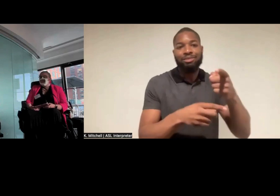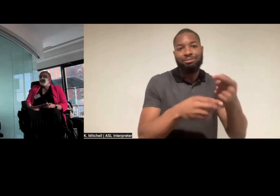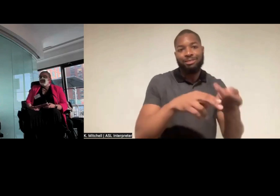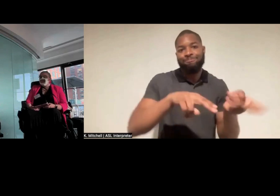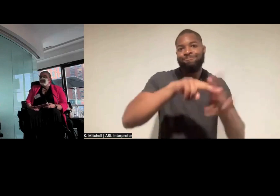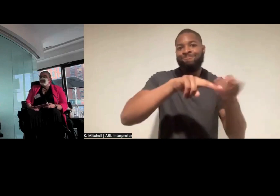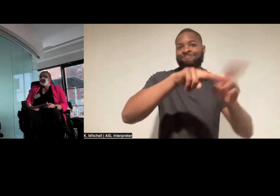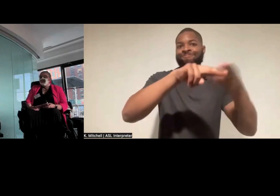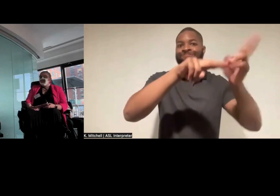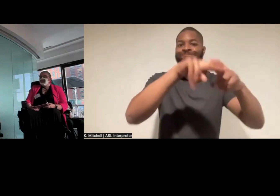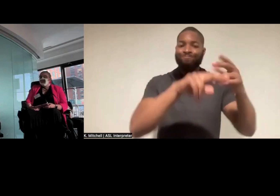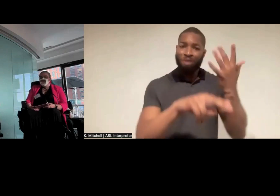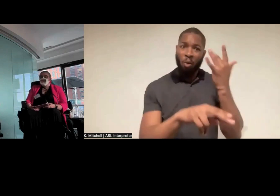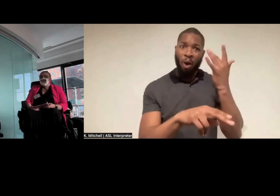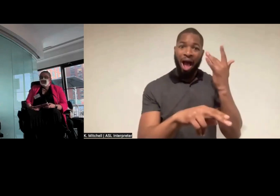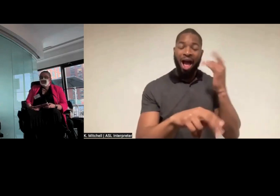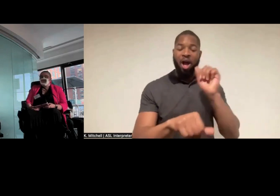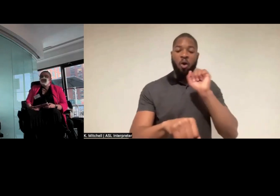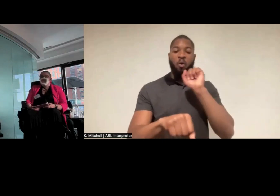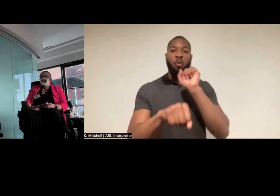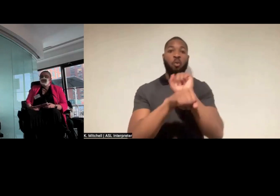inherently ableist.